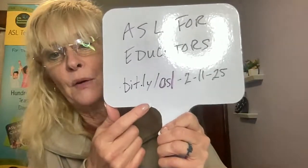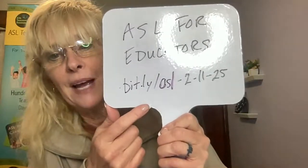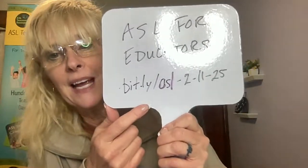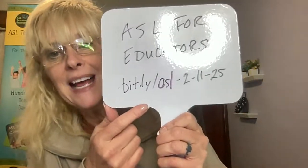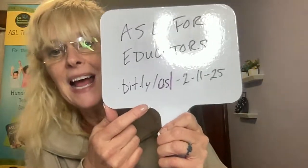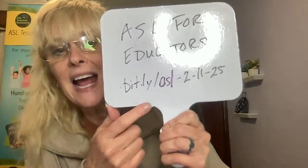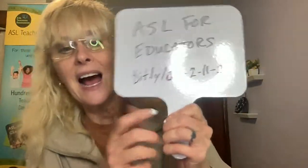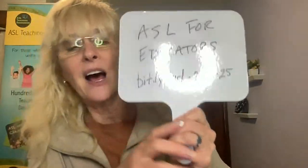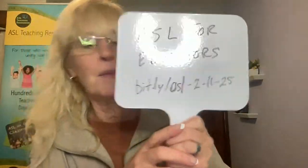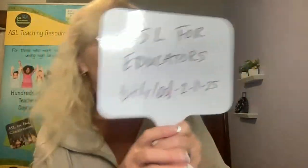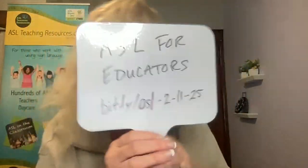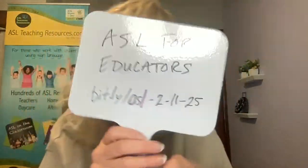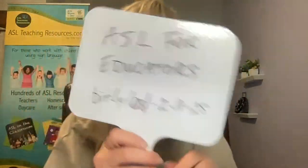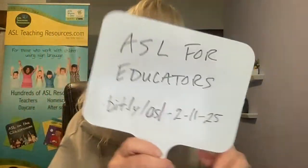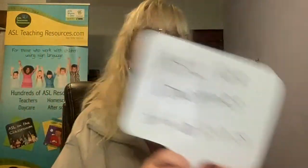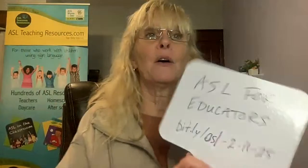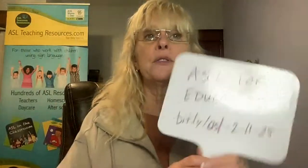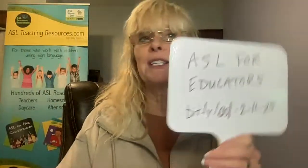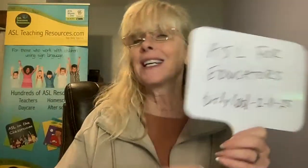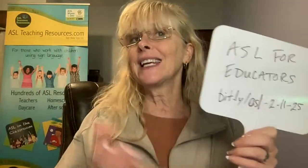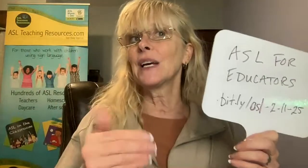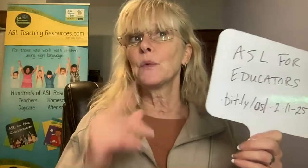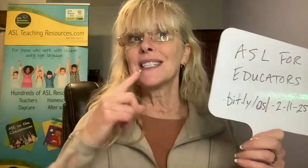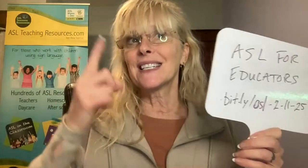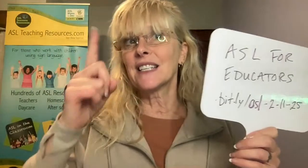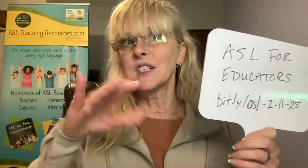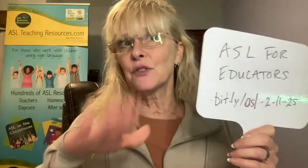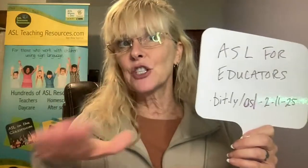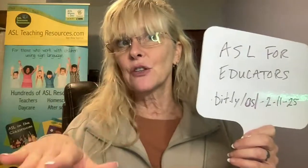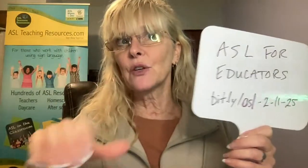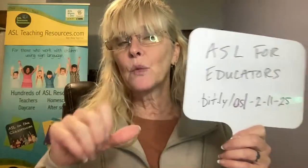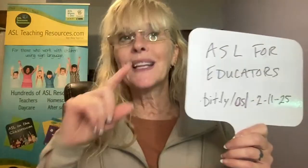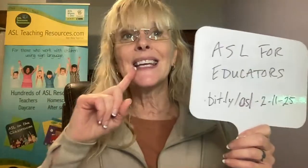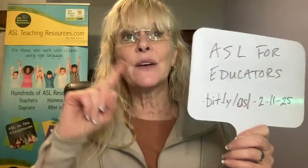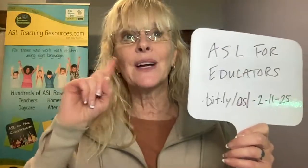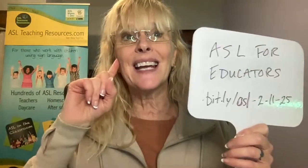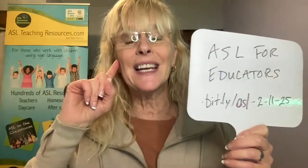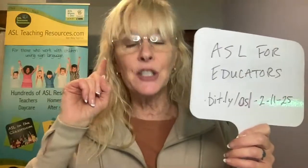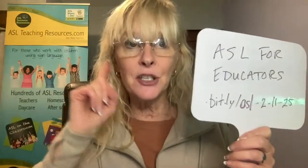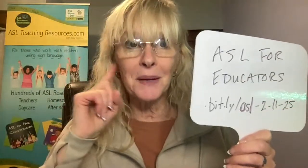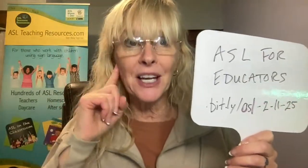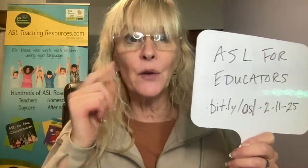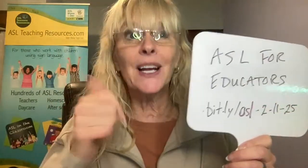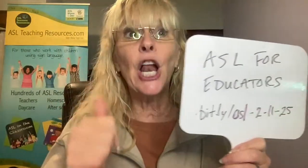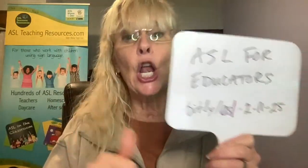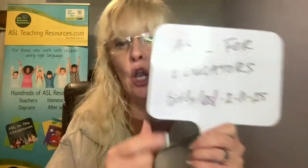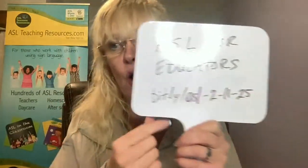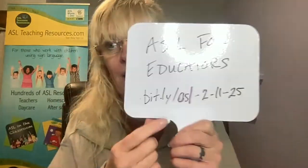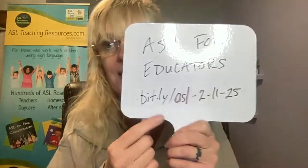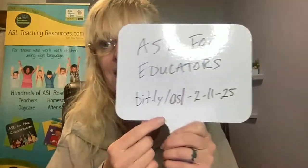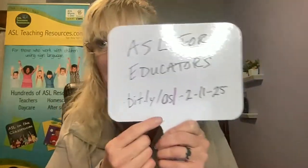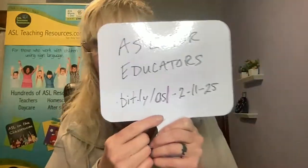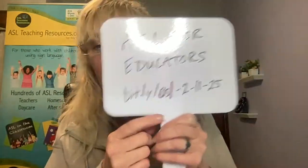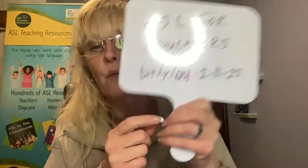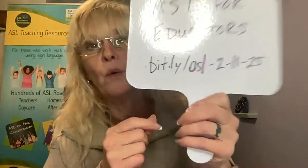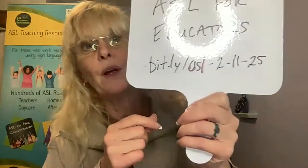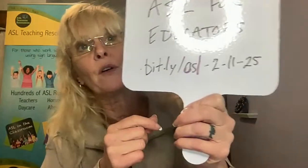Okay. And it's going to be hosted again with Success for Children with hearing loss. And we are going to